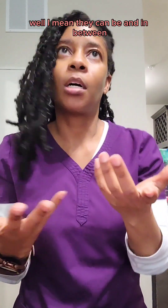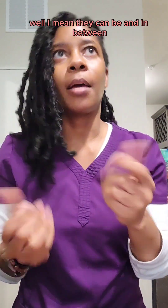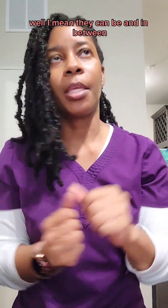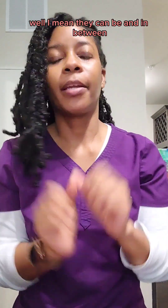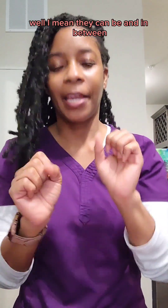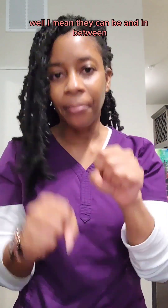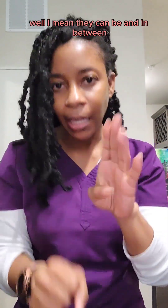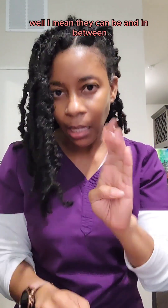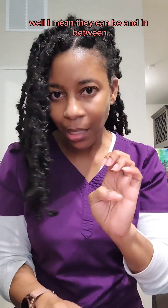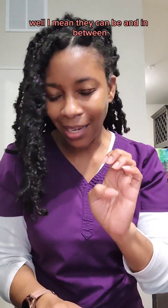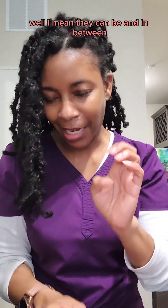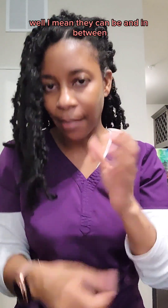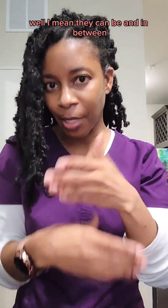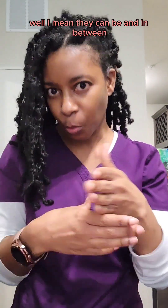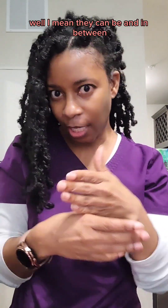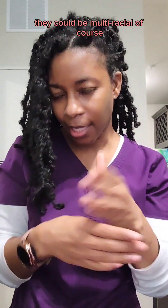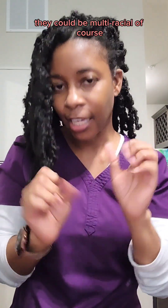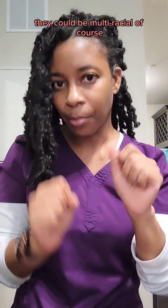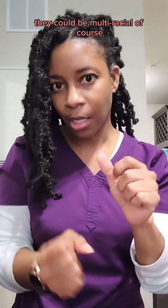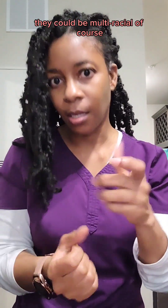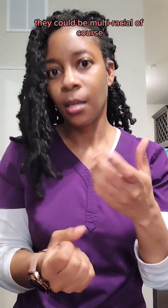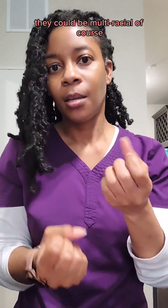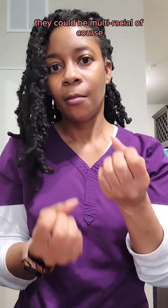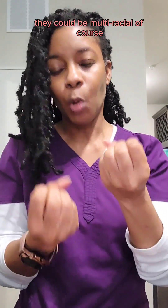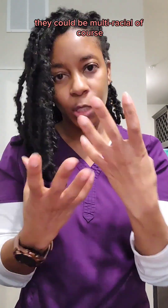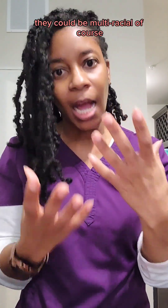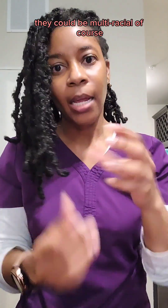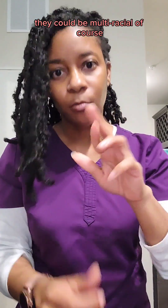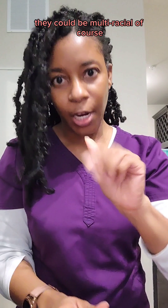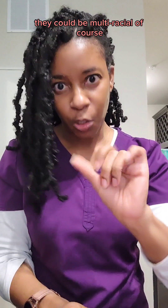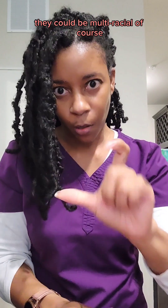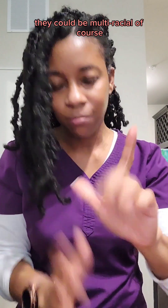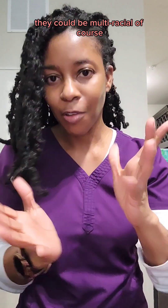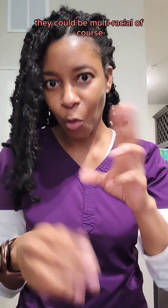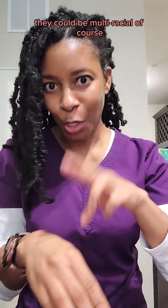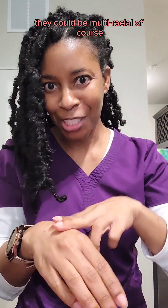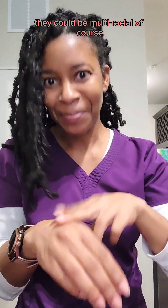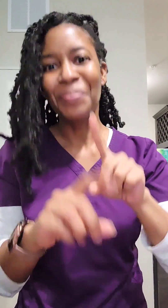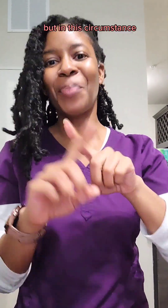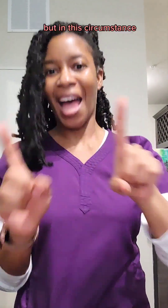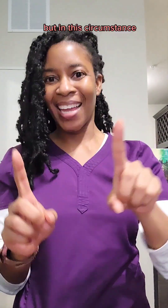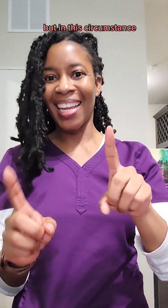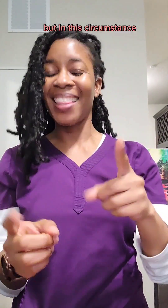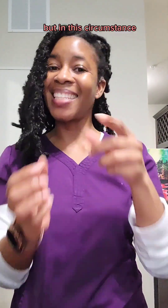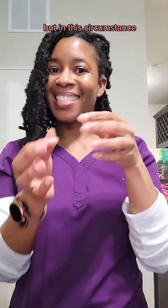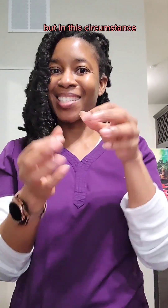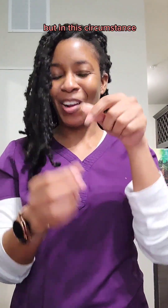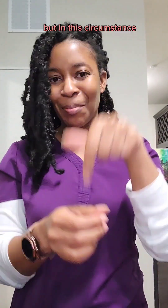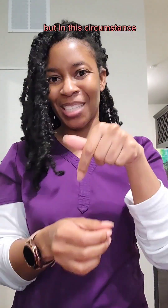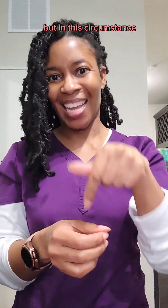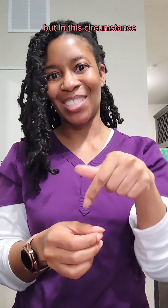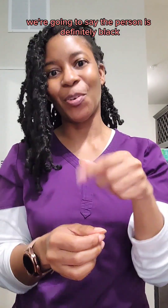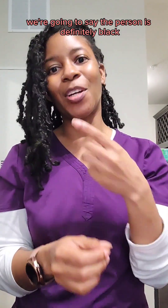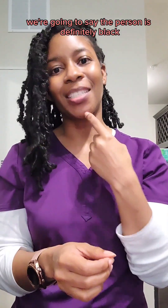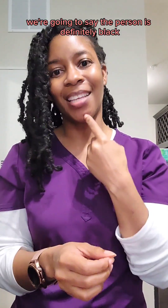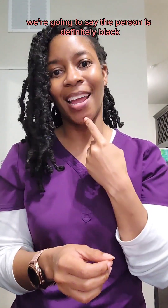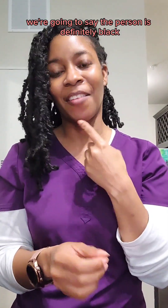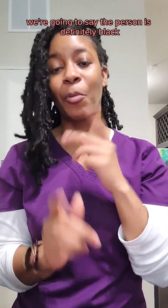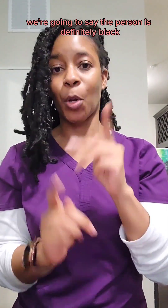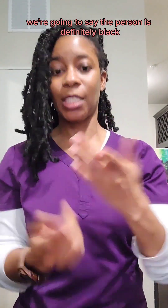I mean, there can be an in between. They could be multiracial, of course. But in this circumstance, we're going to say the person